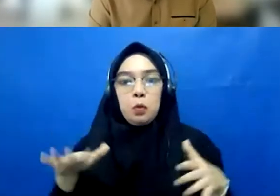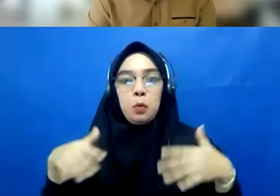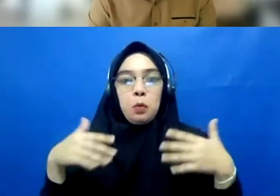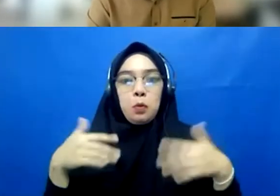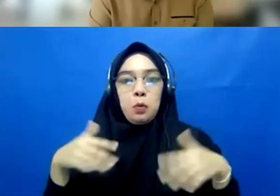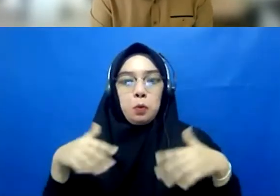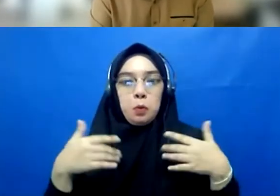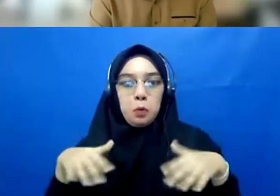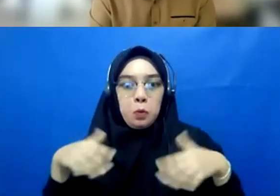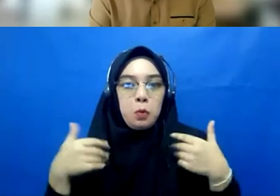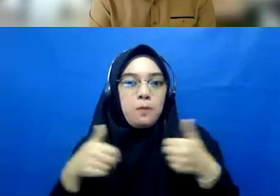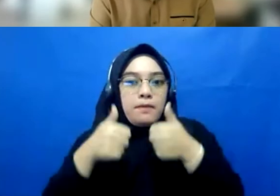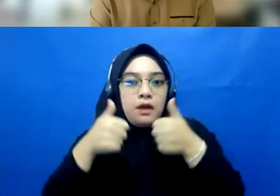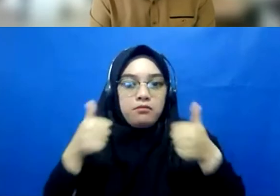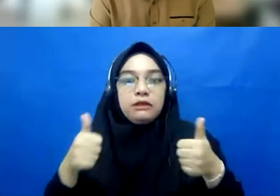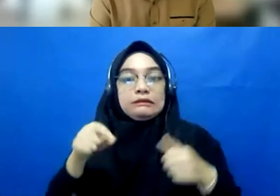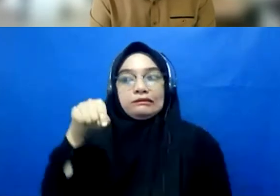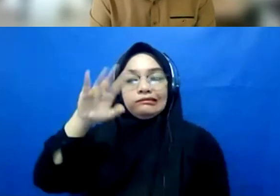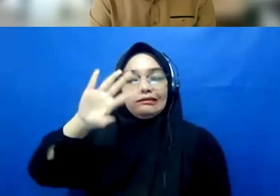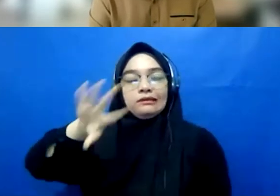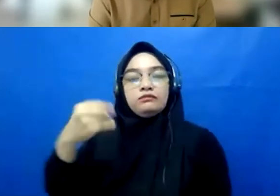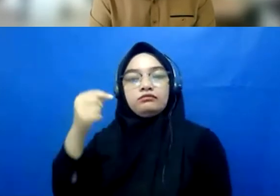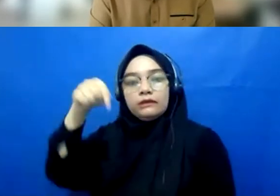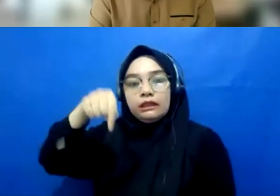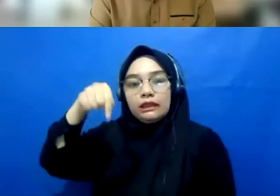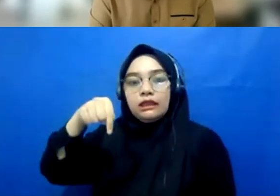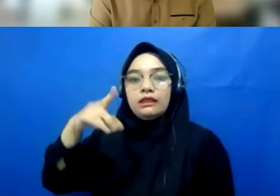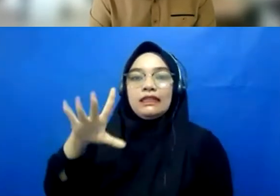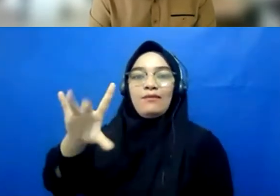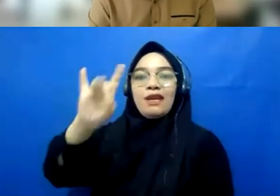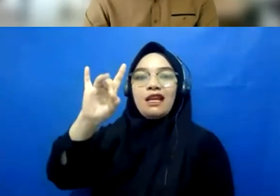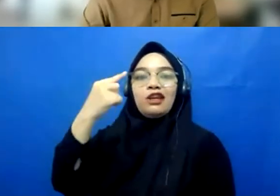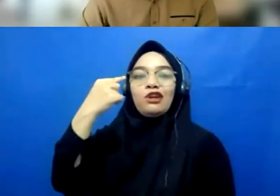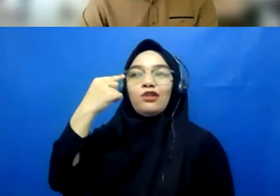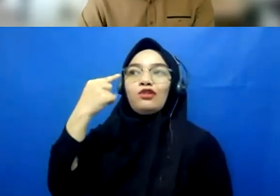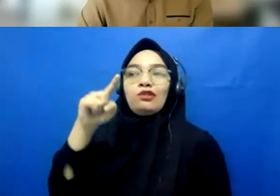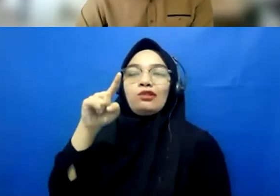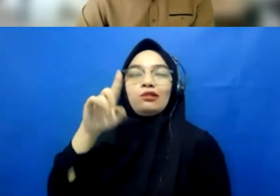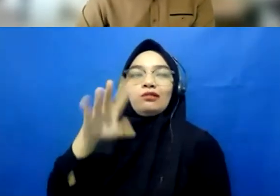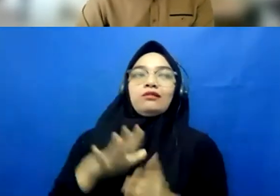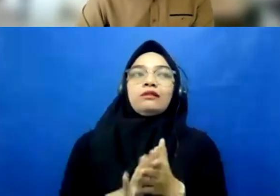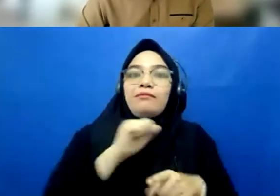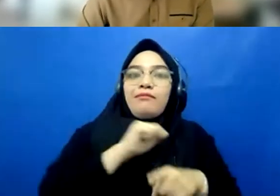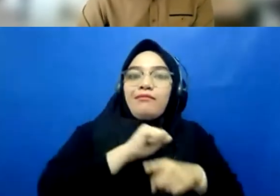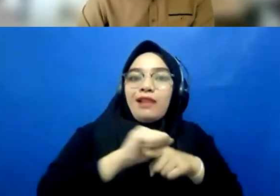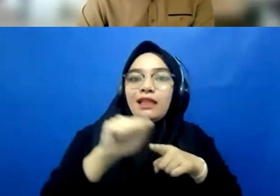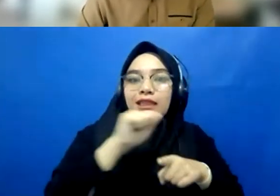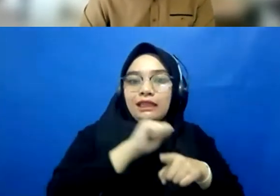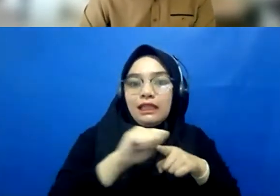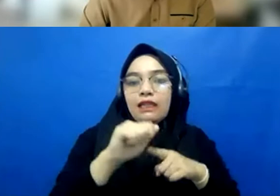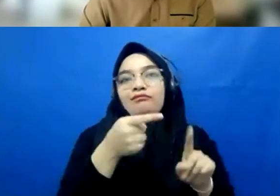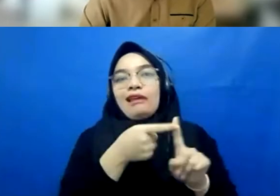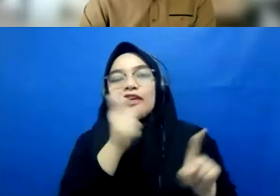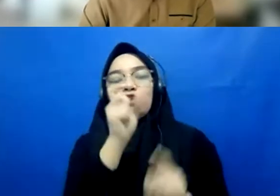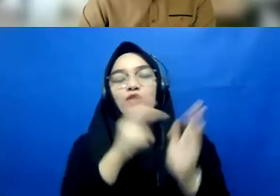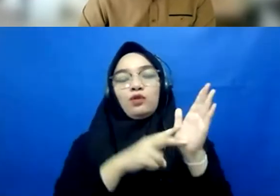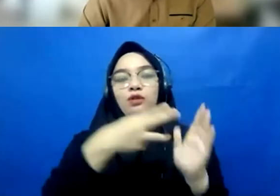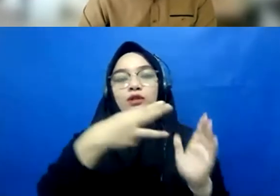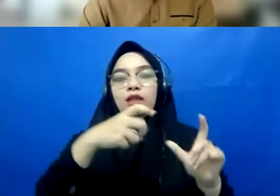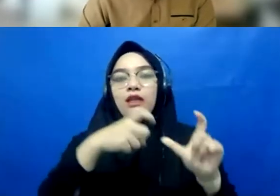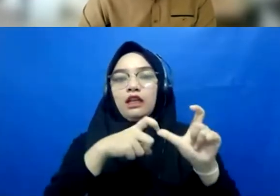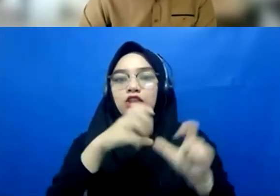year, she was selected to join UNESCO's training on a creative economy in partnership with